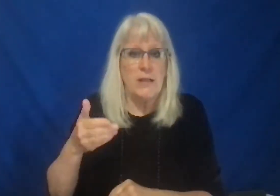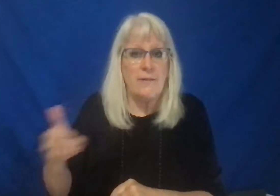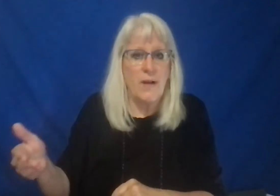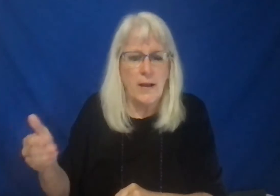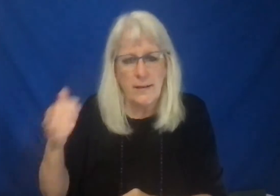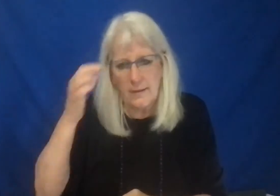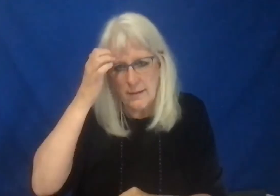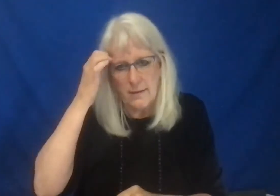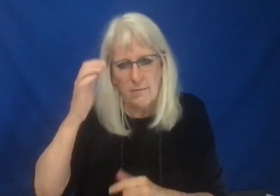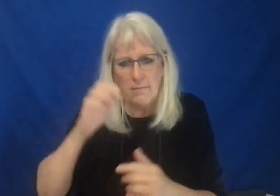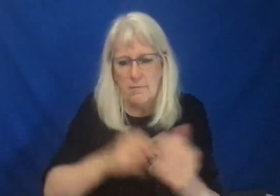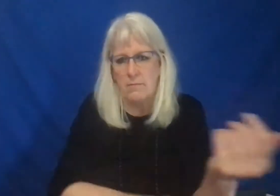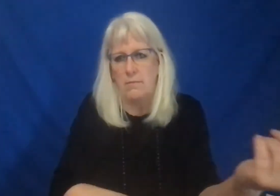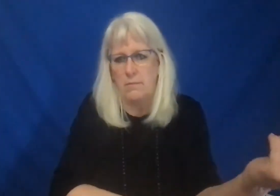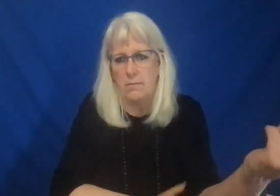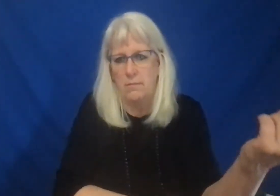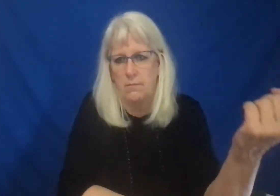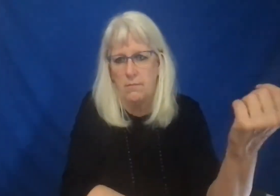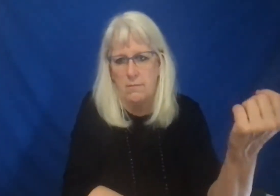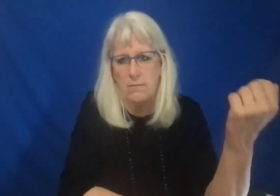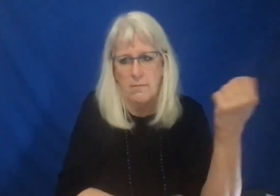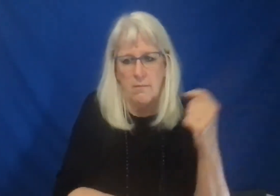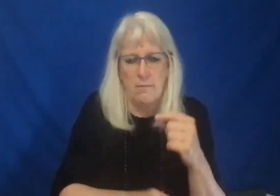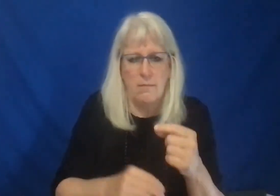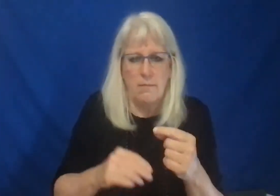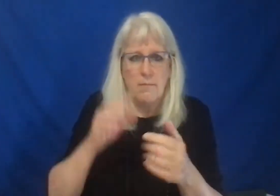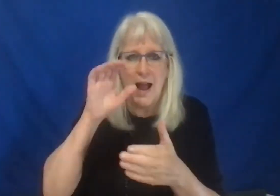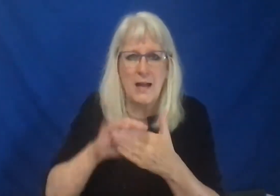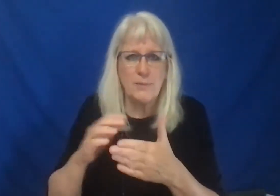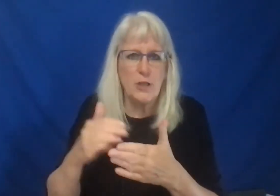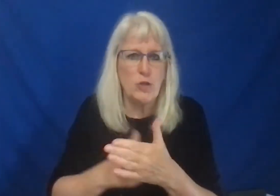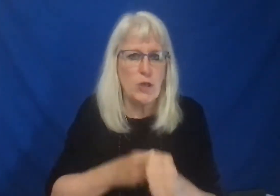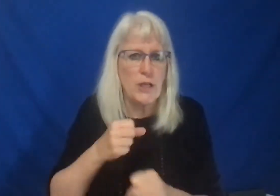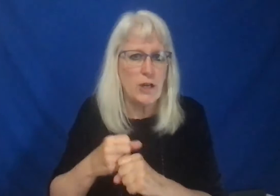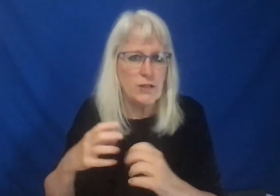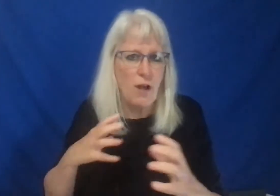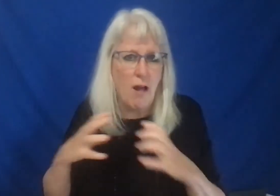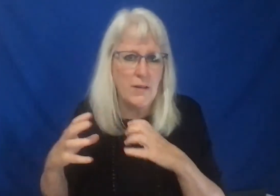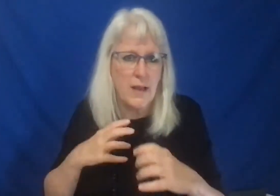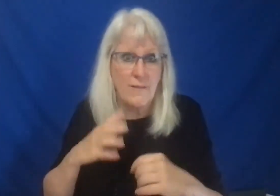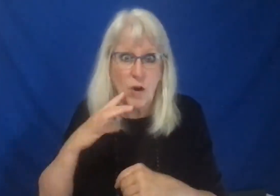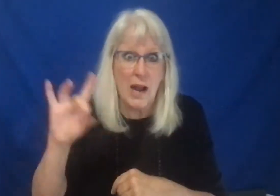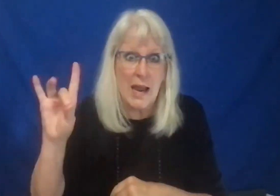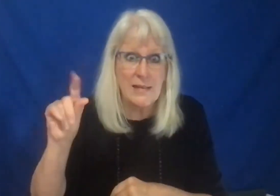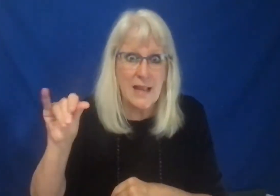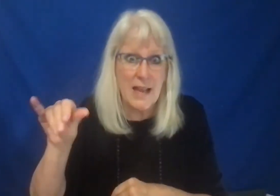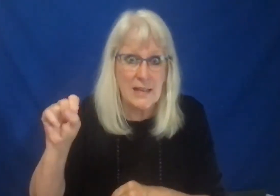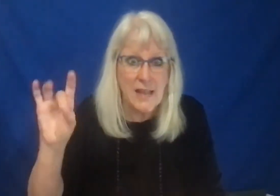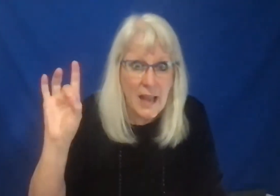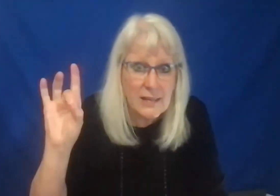my husband's New Year's holiday for 8 days. And I didn't know anything